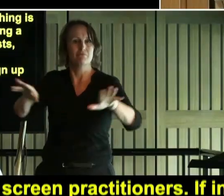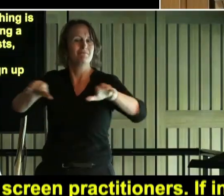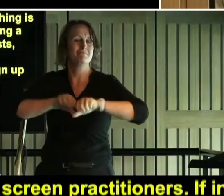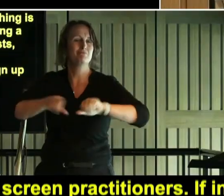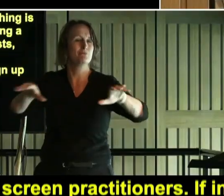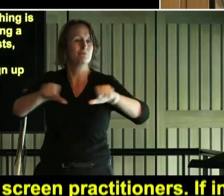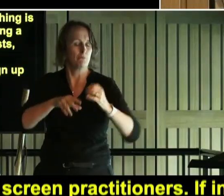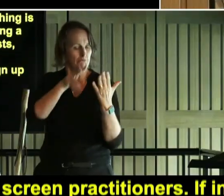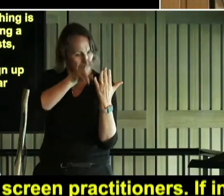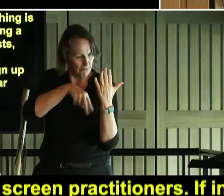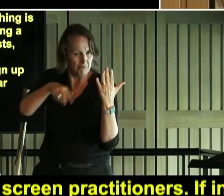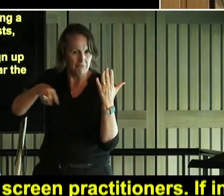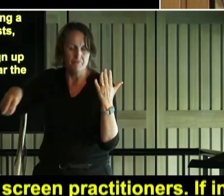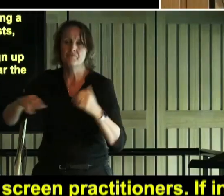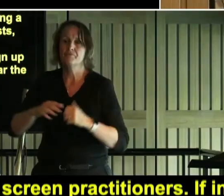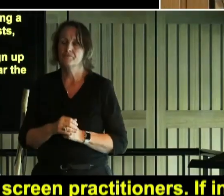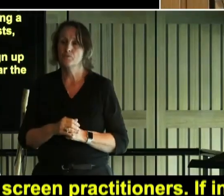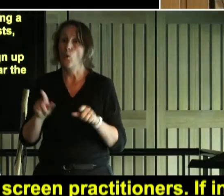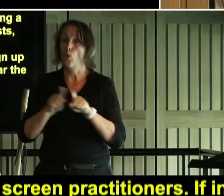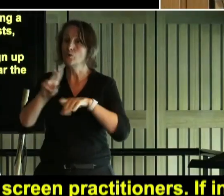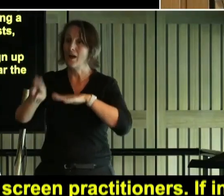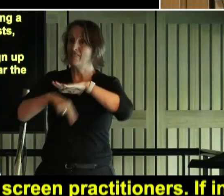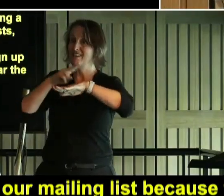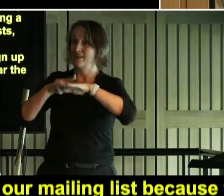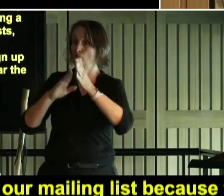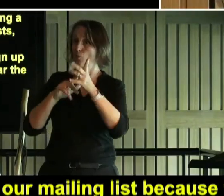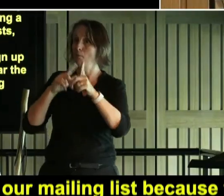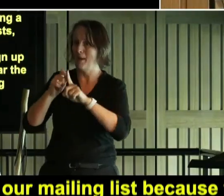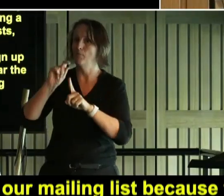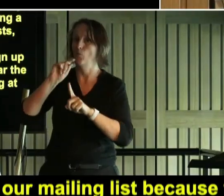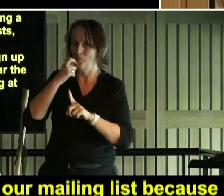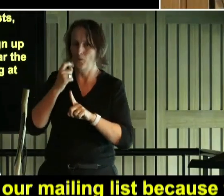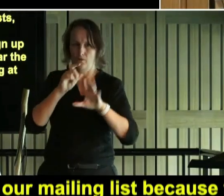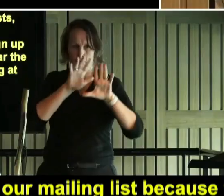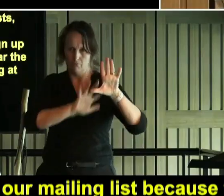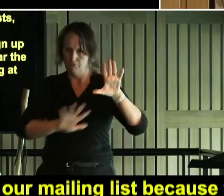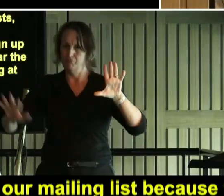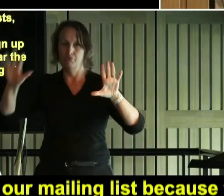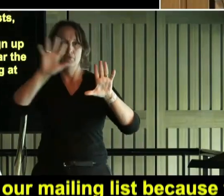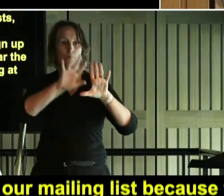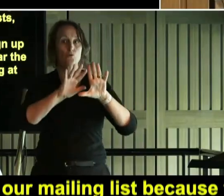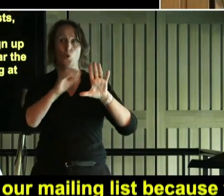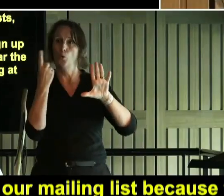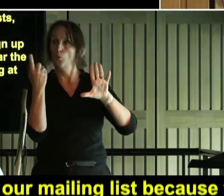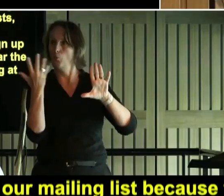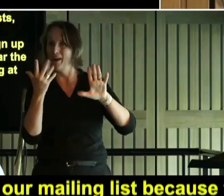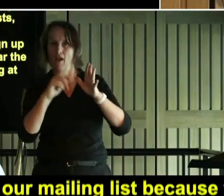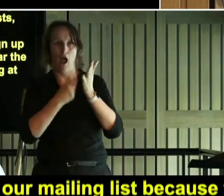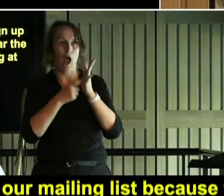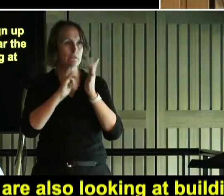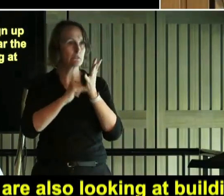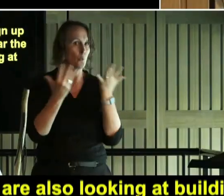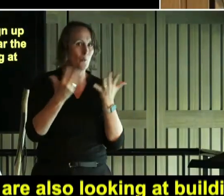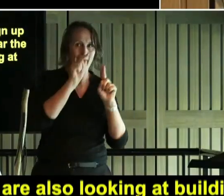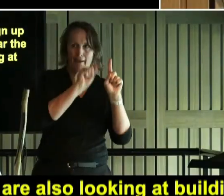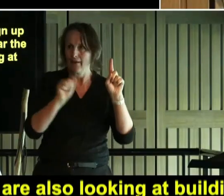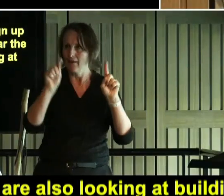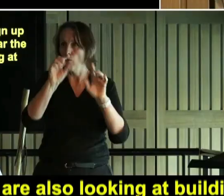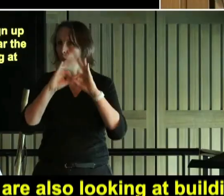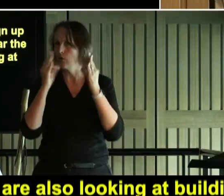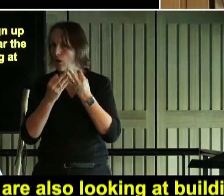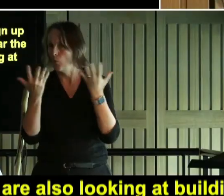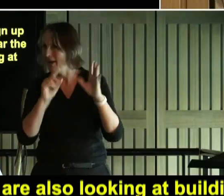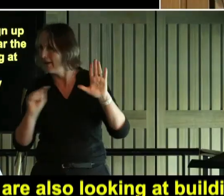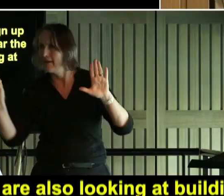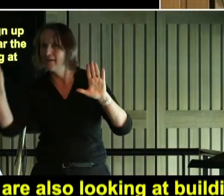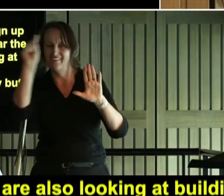coming out. We're also looking at building a national map at the moment, so mapping not only artists across the country, but also